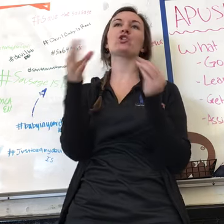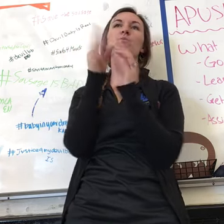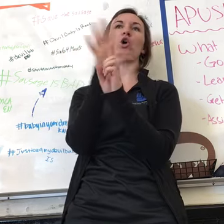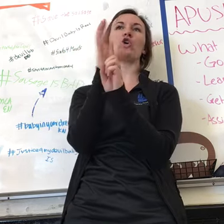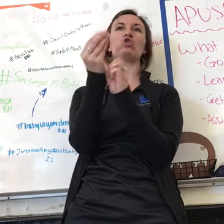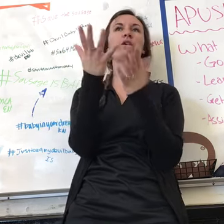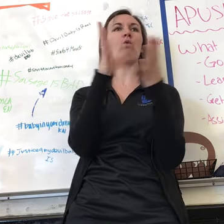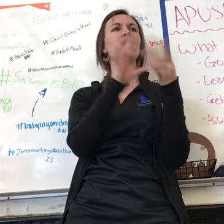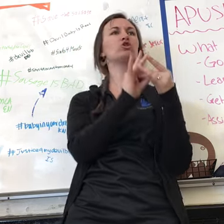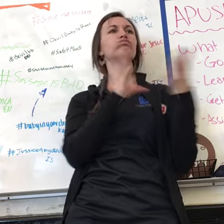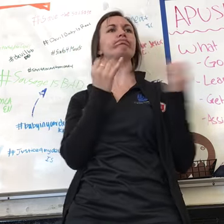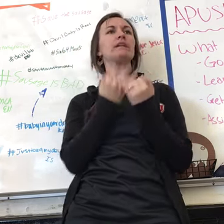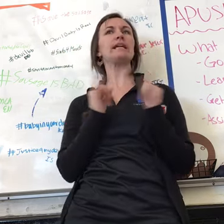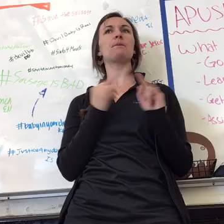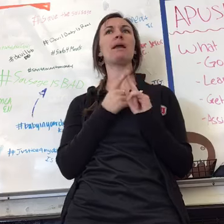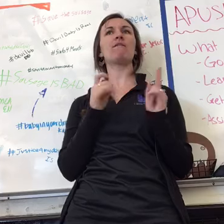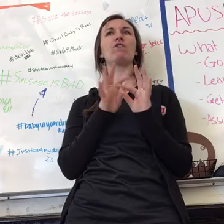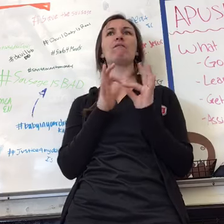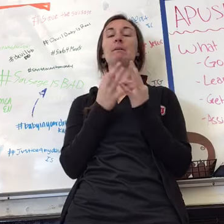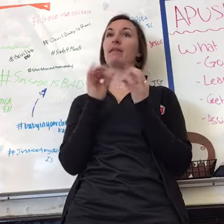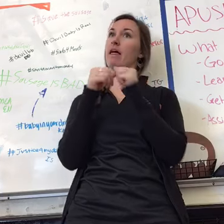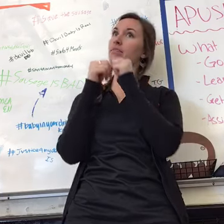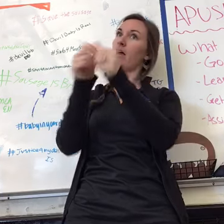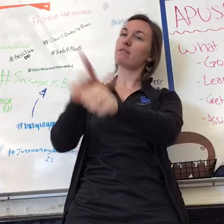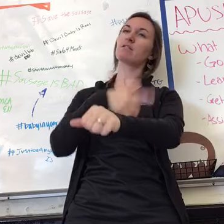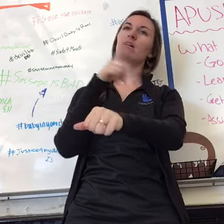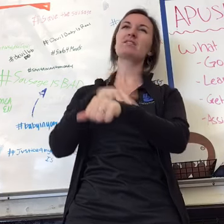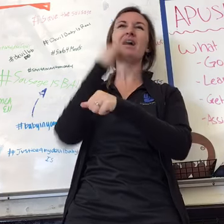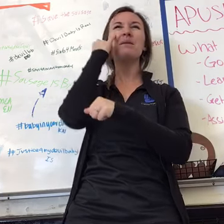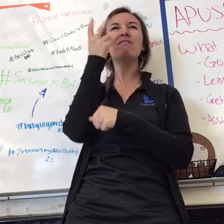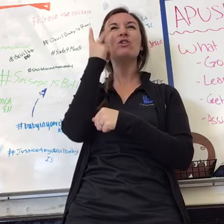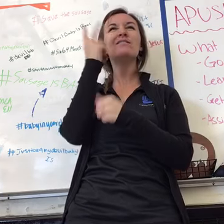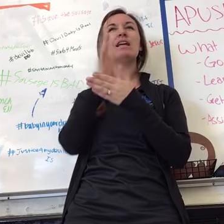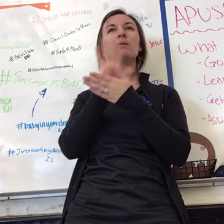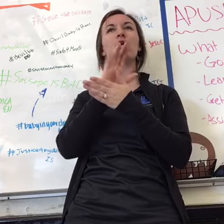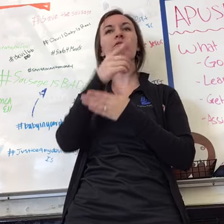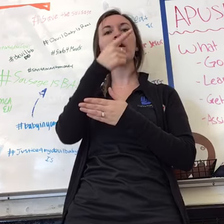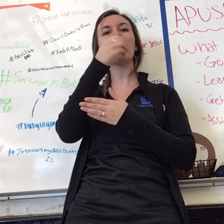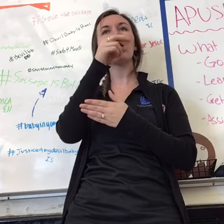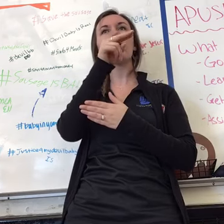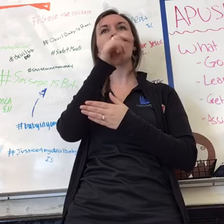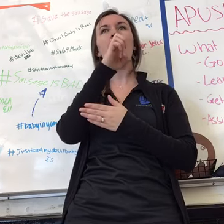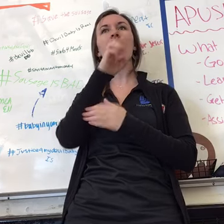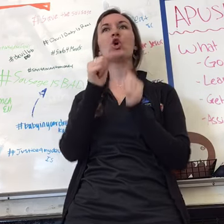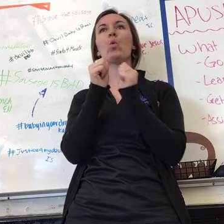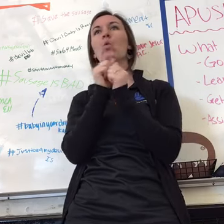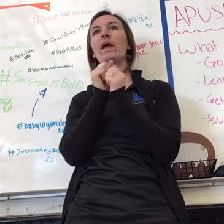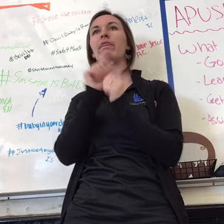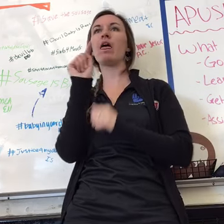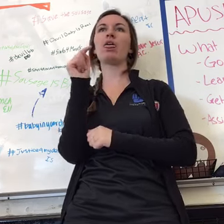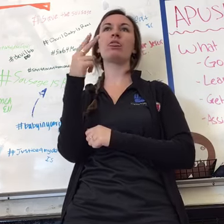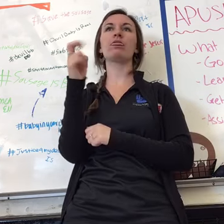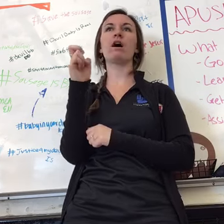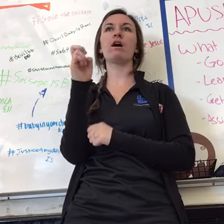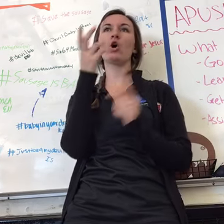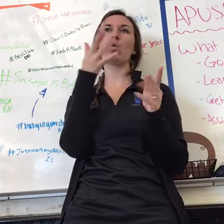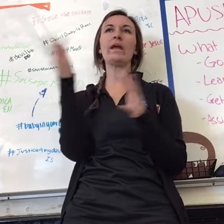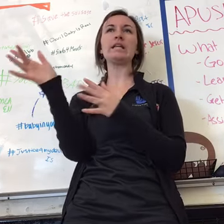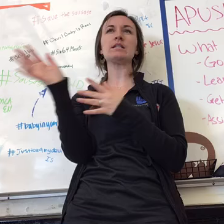that lasts a really long time. If you've ever seen the movie Gone with the Wind, there's a reason in Gone with the Wind they are very prim and proper and they don't